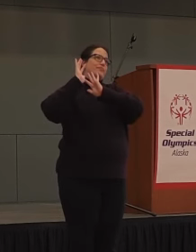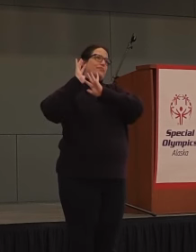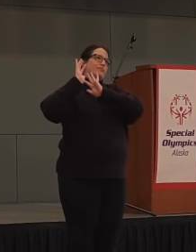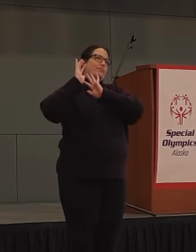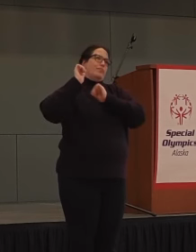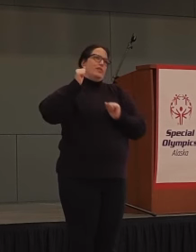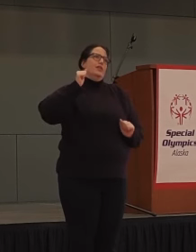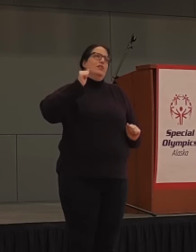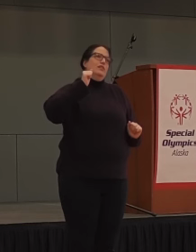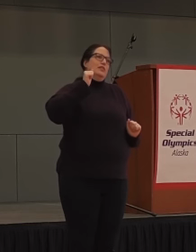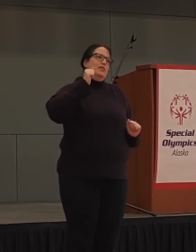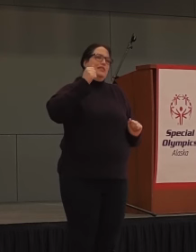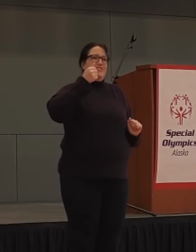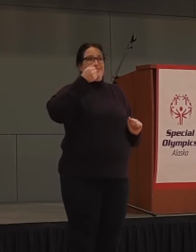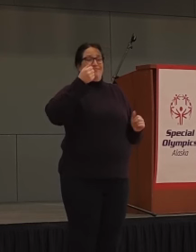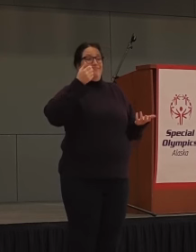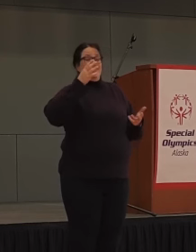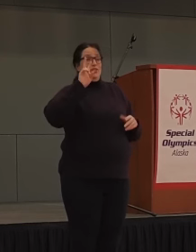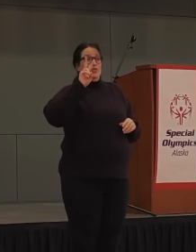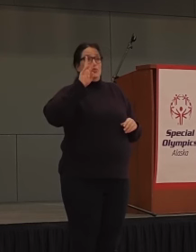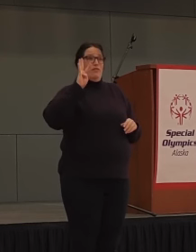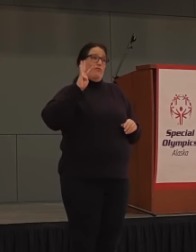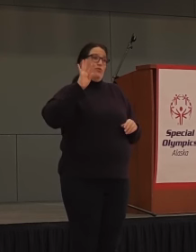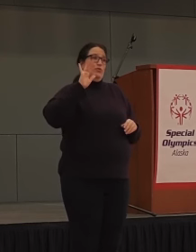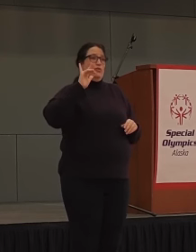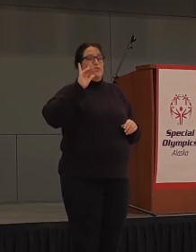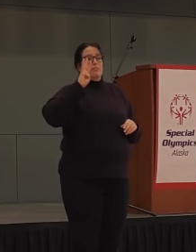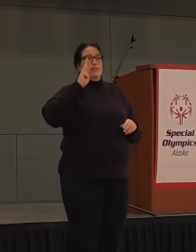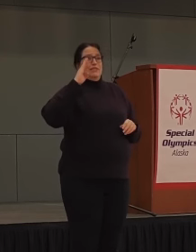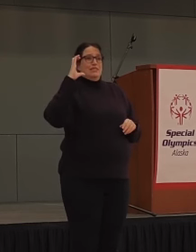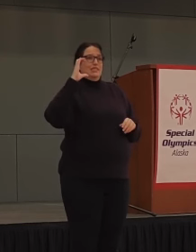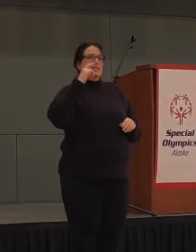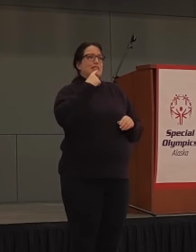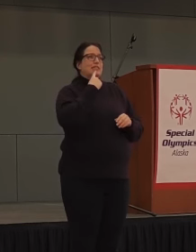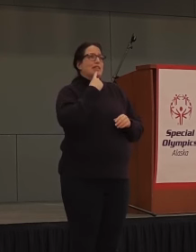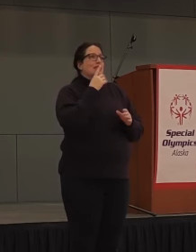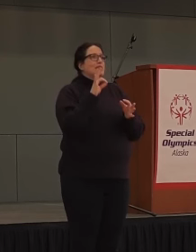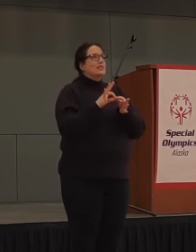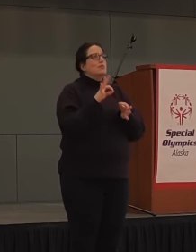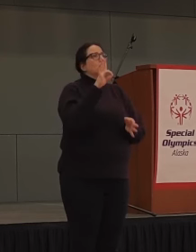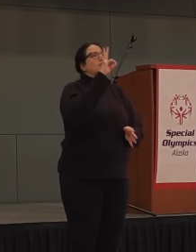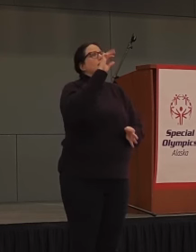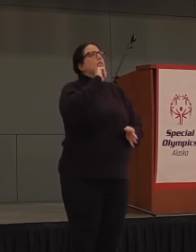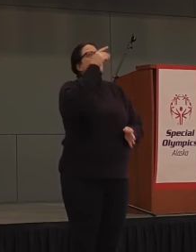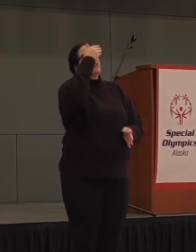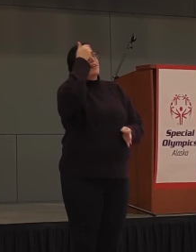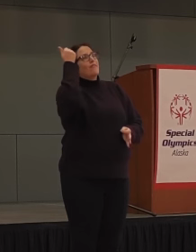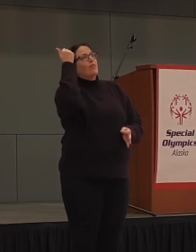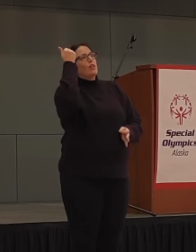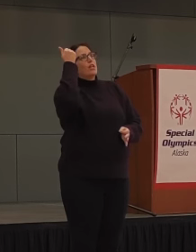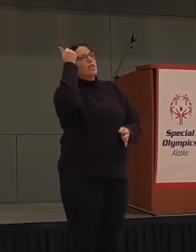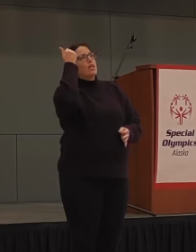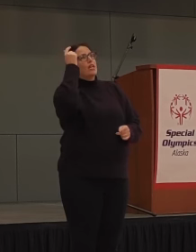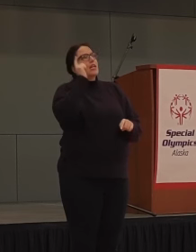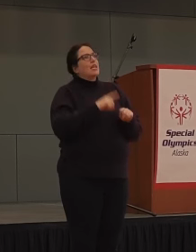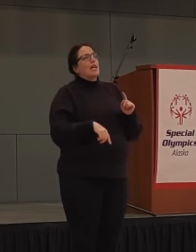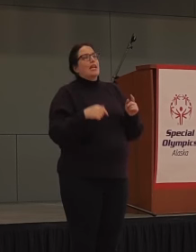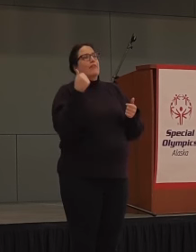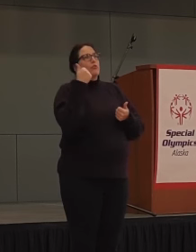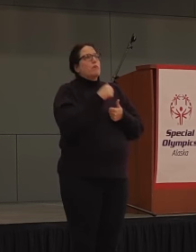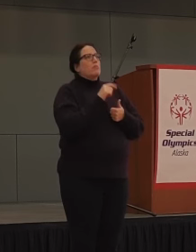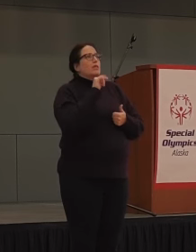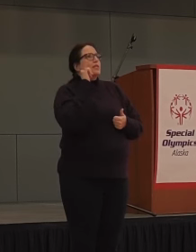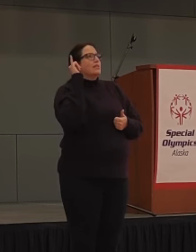24th centuries BC. Someone said, "The spirit is forgetful and cannot even remember